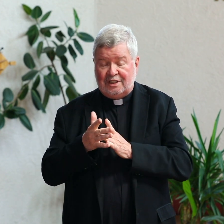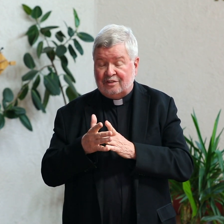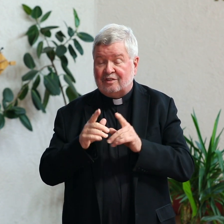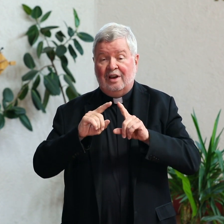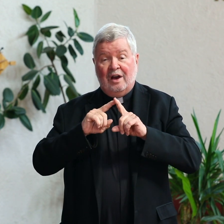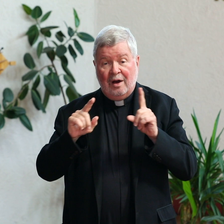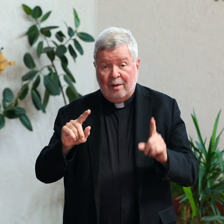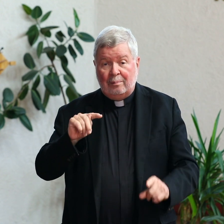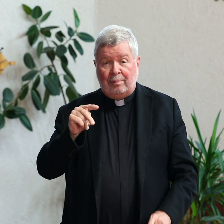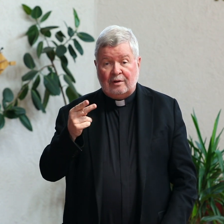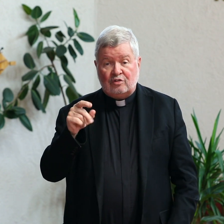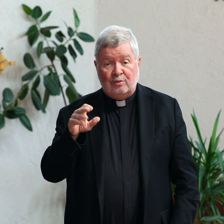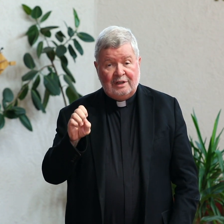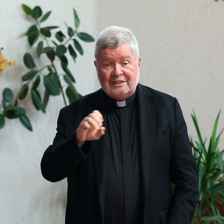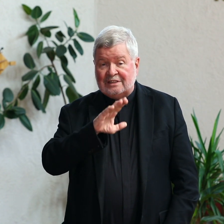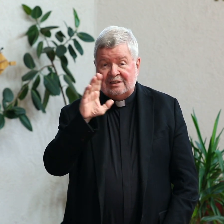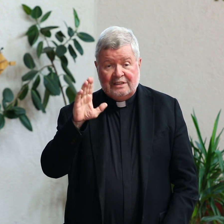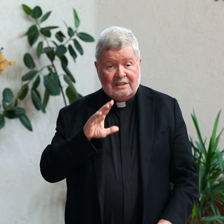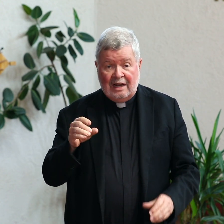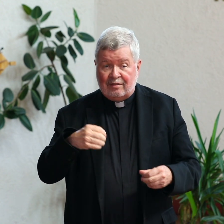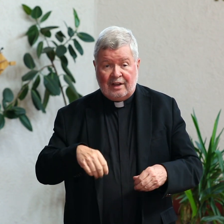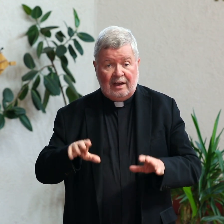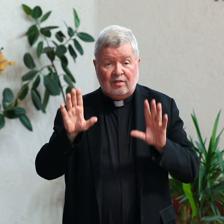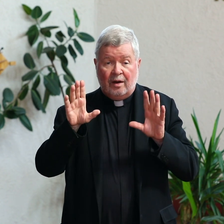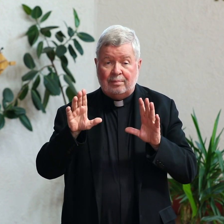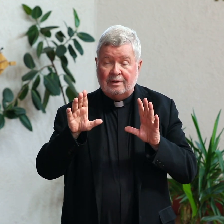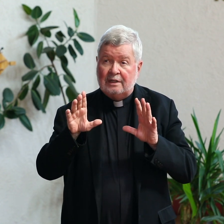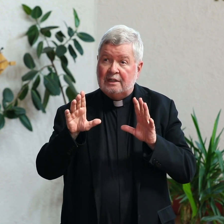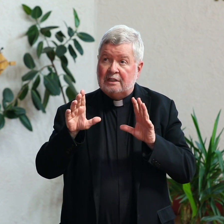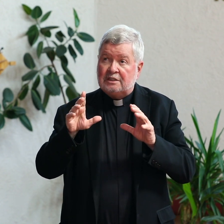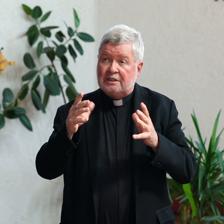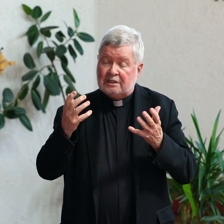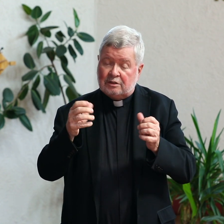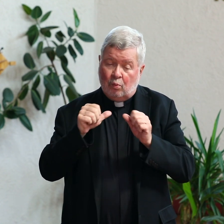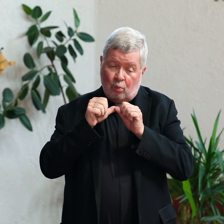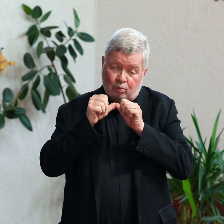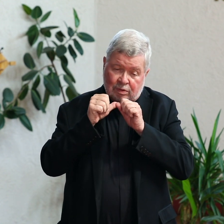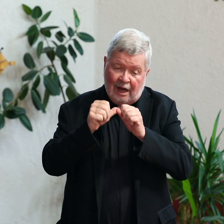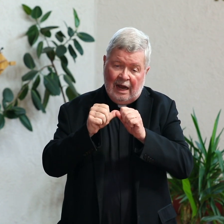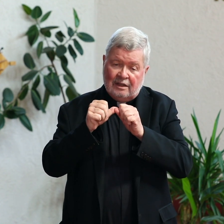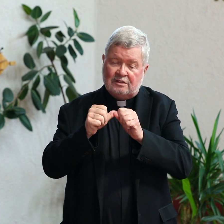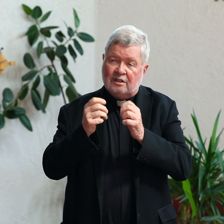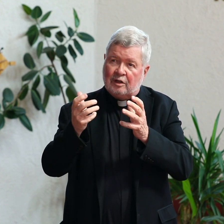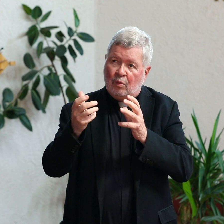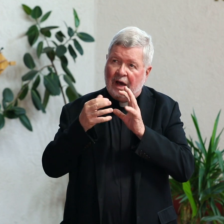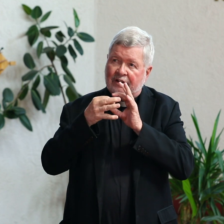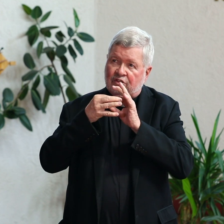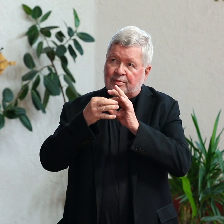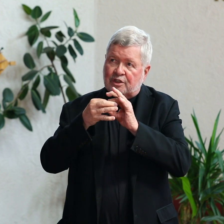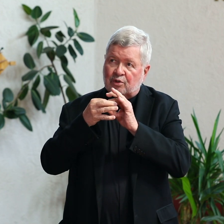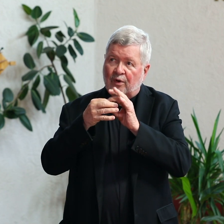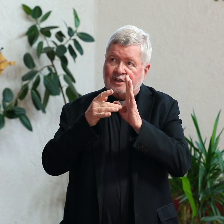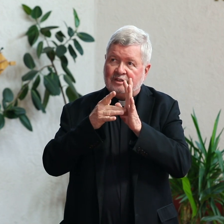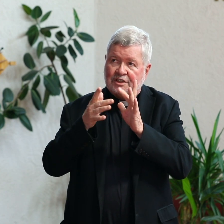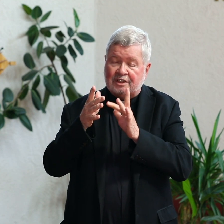Jesus. But Therese never gave up. She just constantly wanted to be joined to